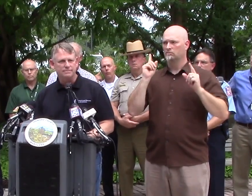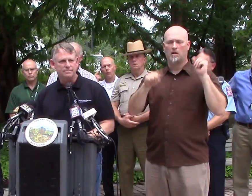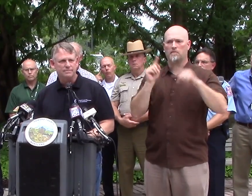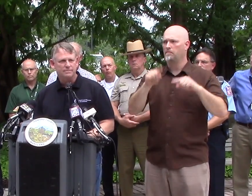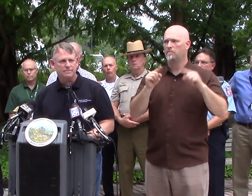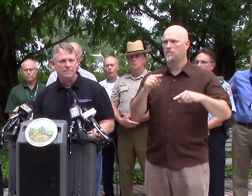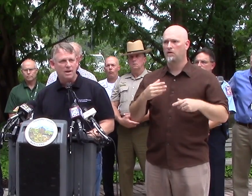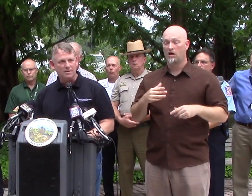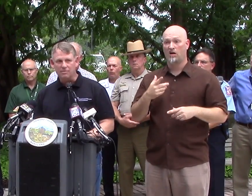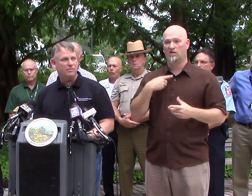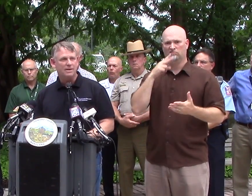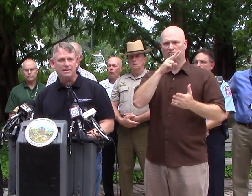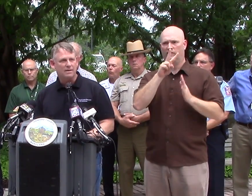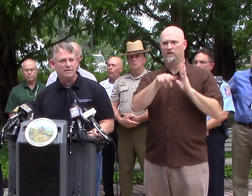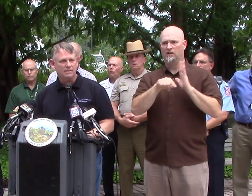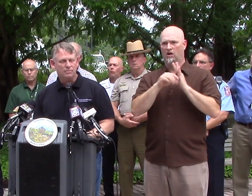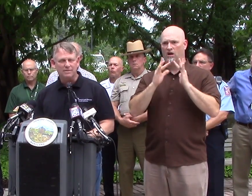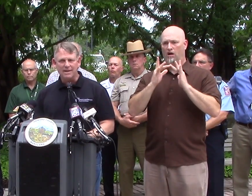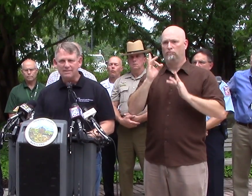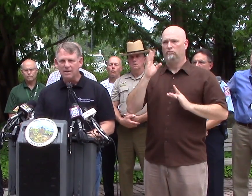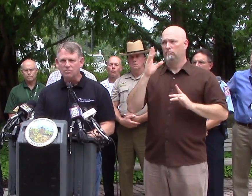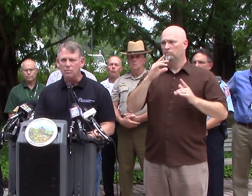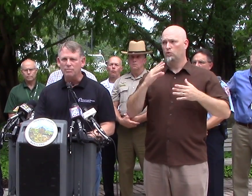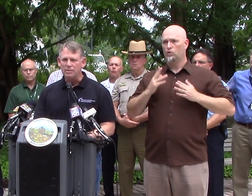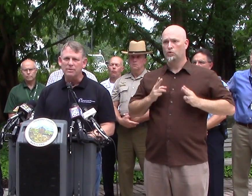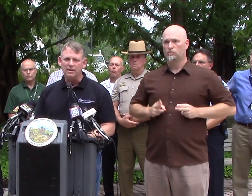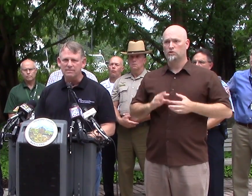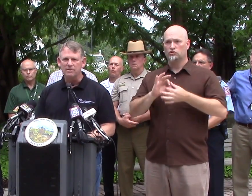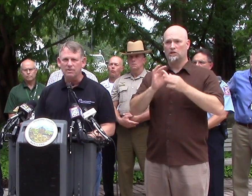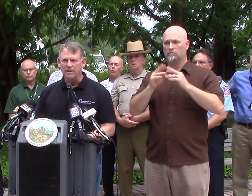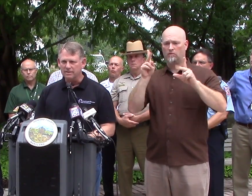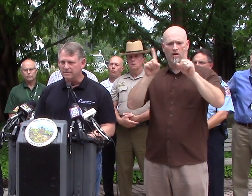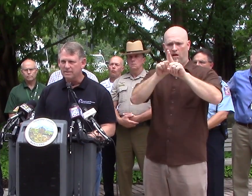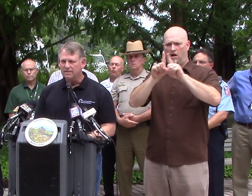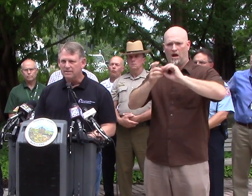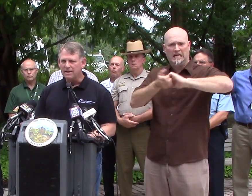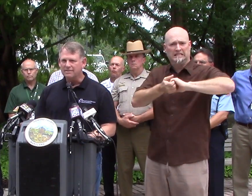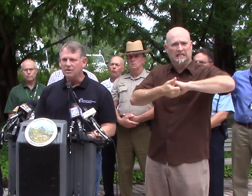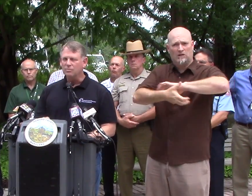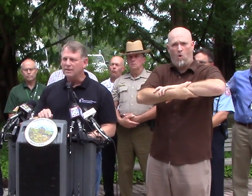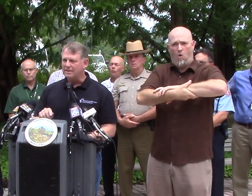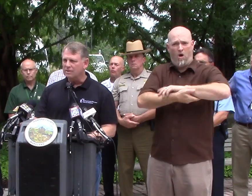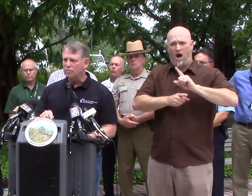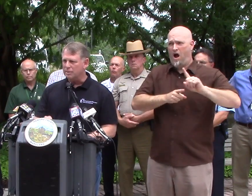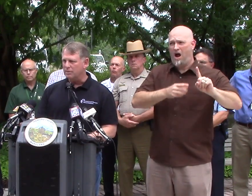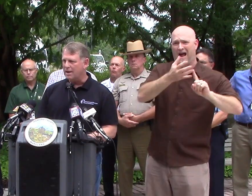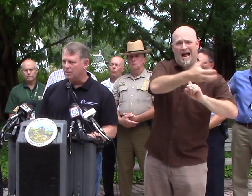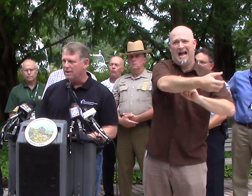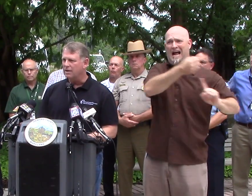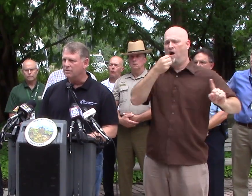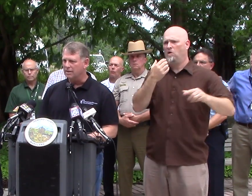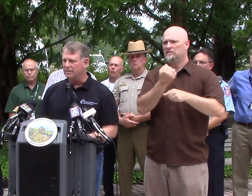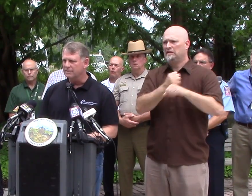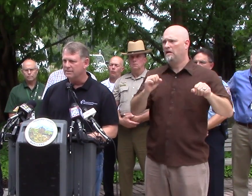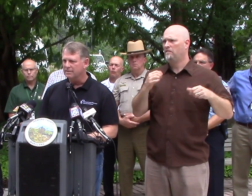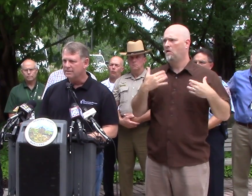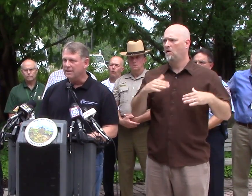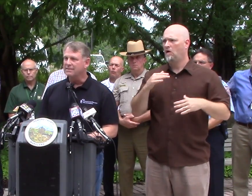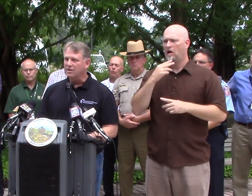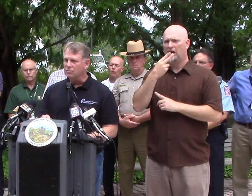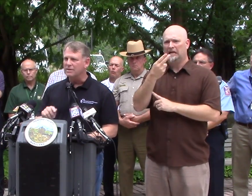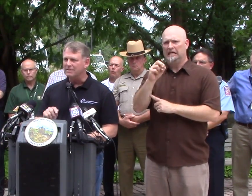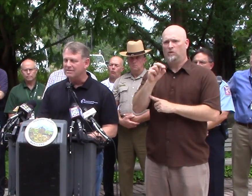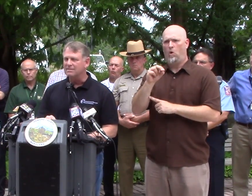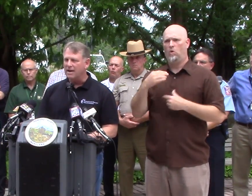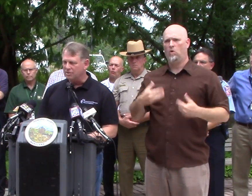car. I'll never forget that, because that tells me what people in Ellicott City are like. That tells me that that's what people in Howard County are like.